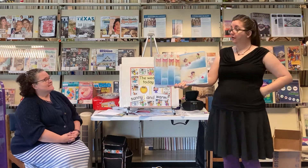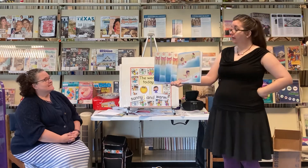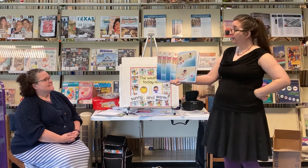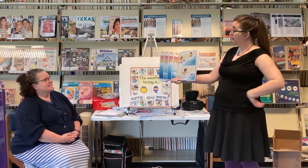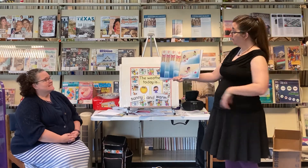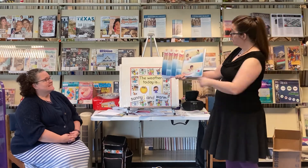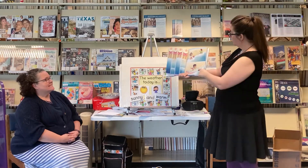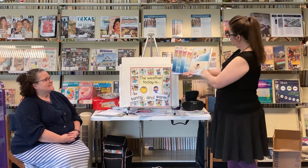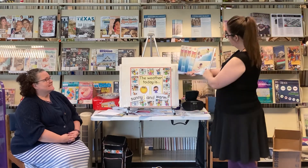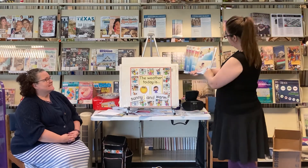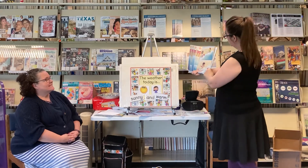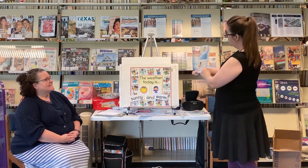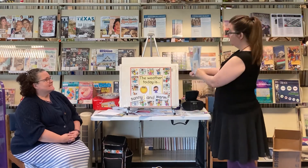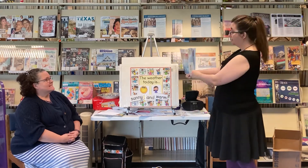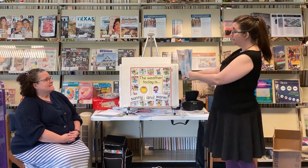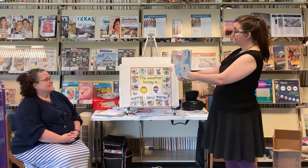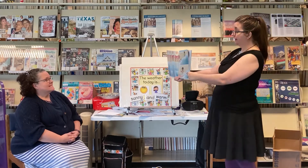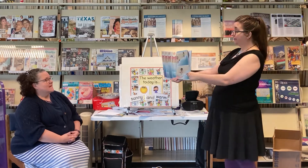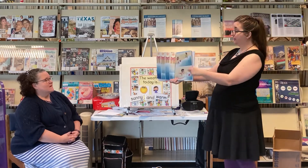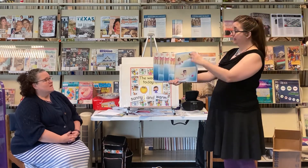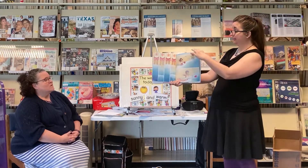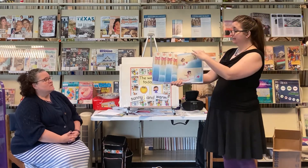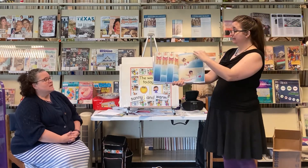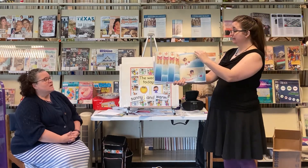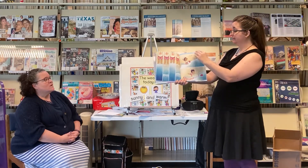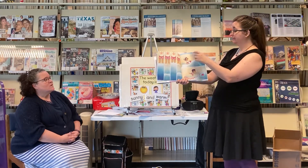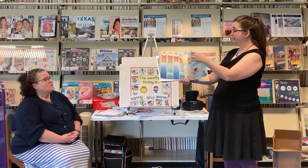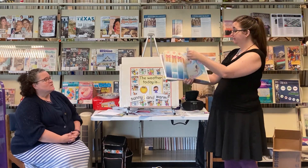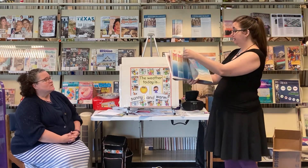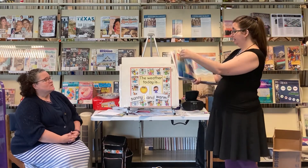No! Look, the ocean's taking her bucket. Oh no!